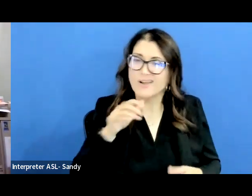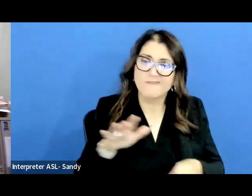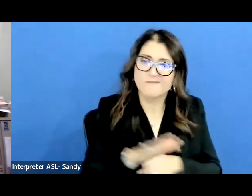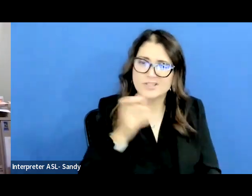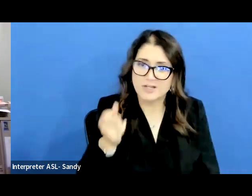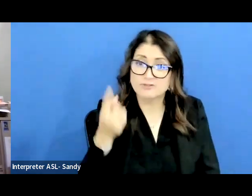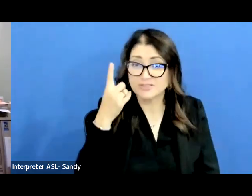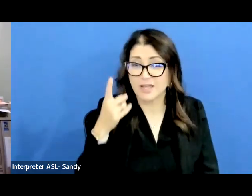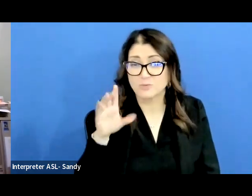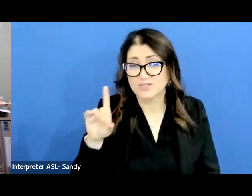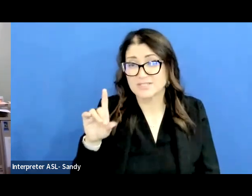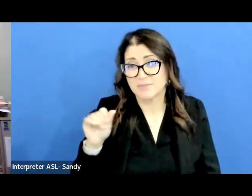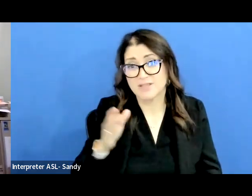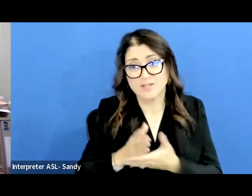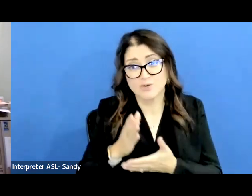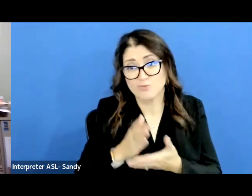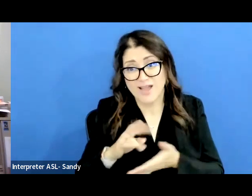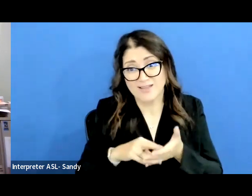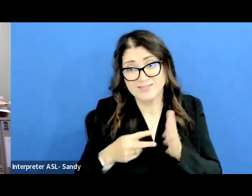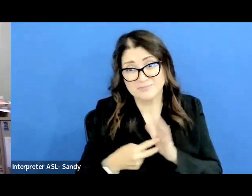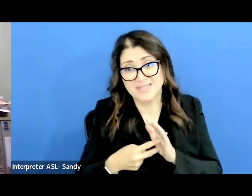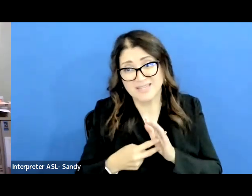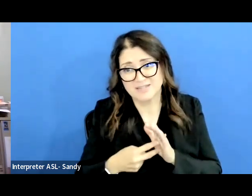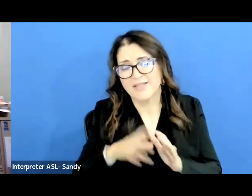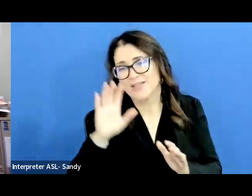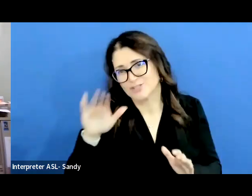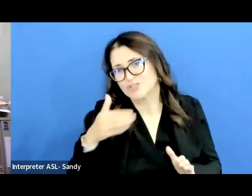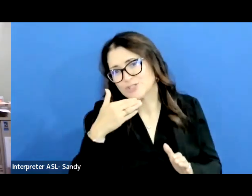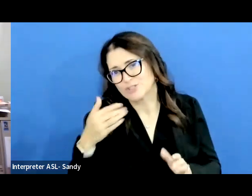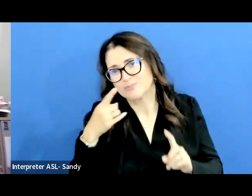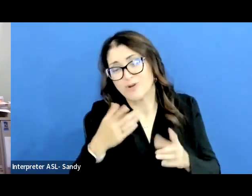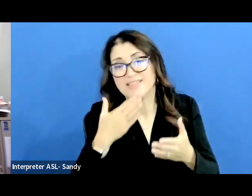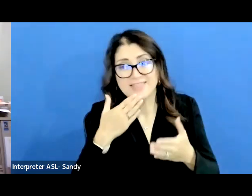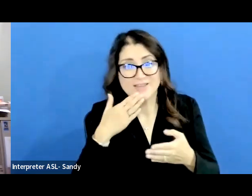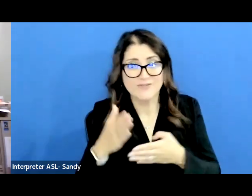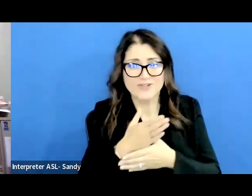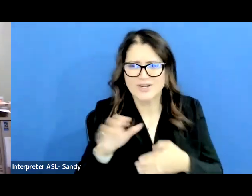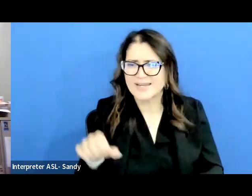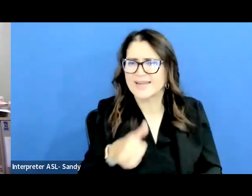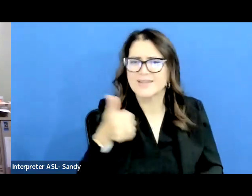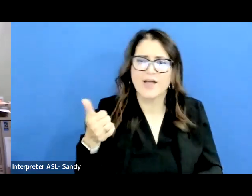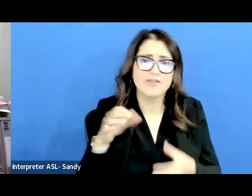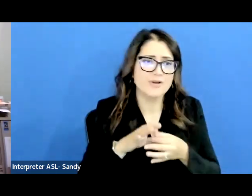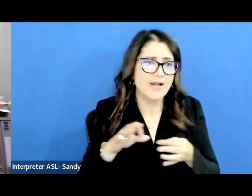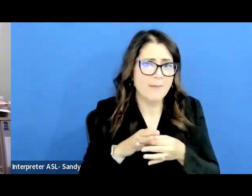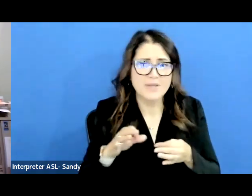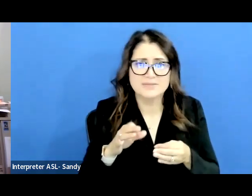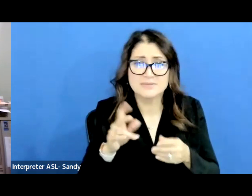disability rights are. So that's a good point. Thank you for sharing that. Any other comments that people would like to share?